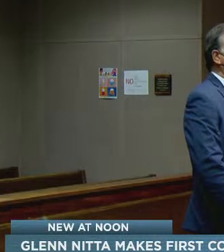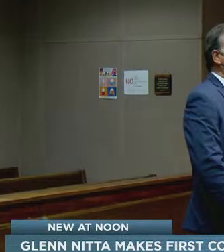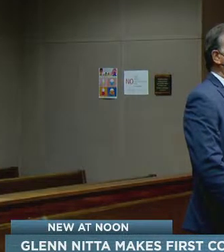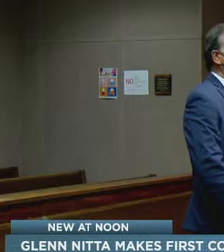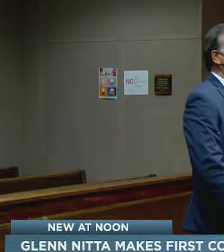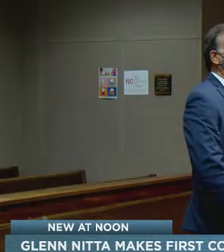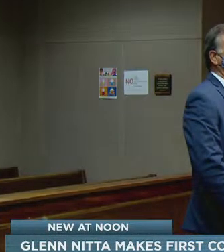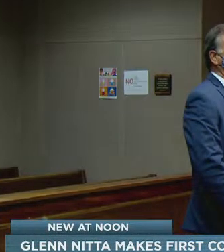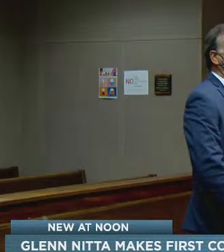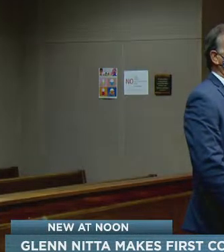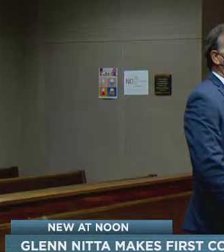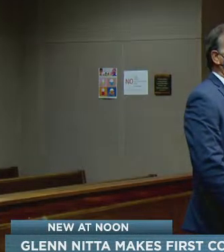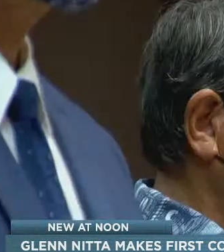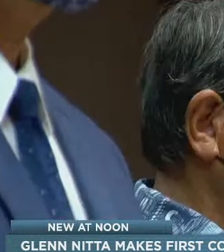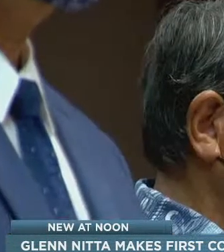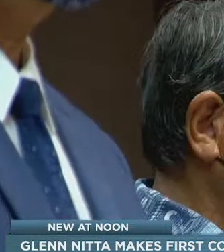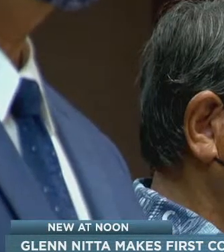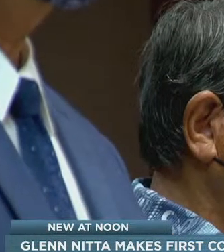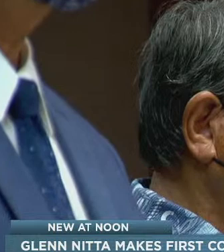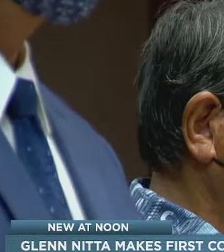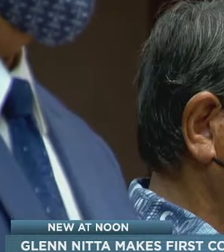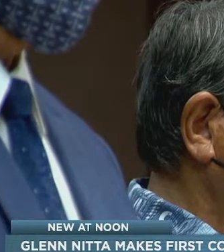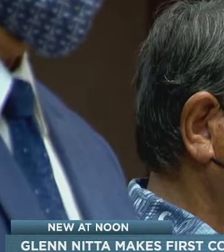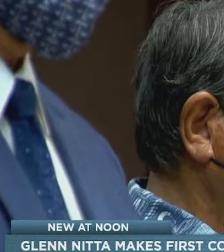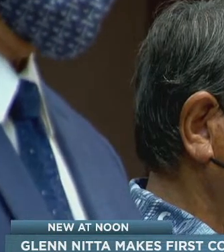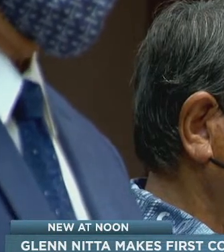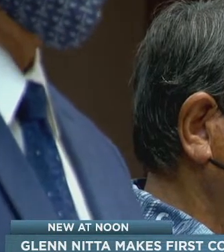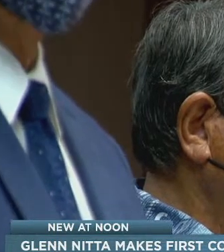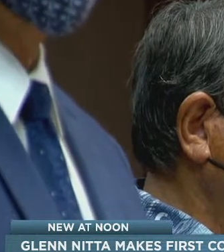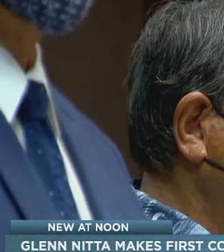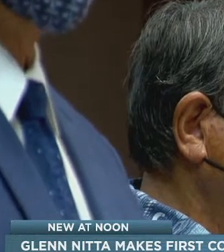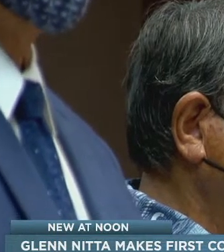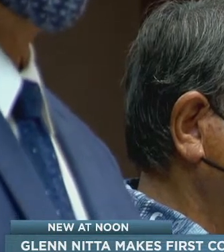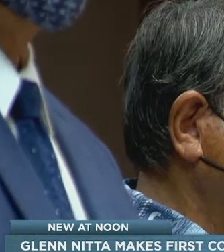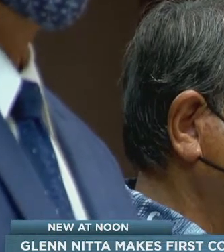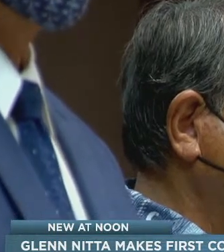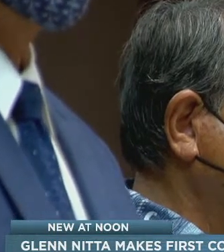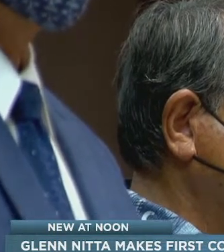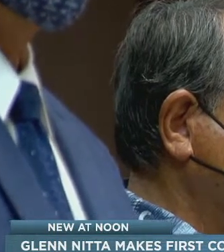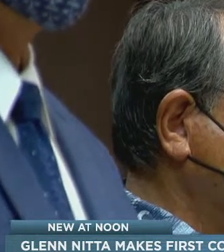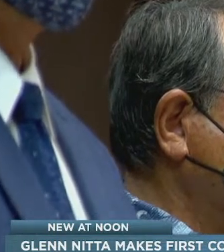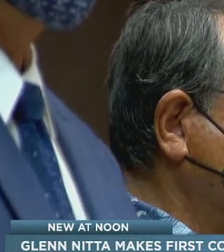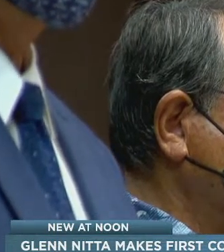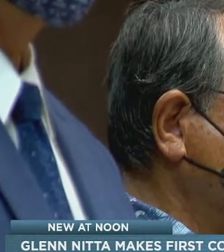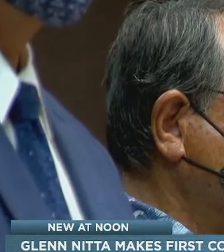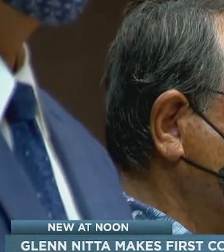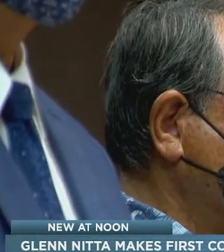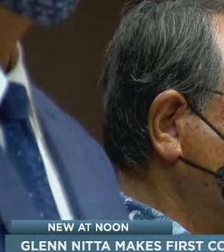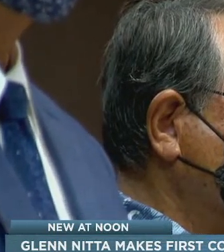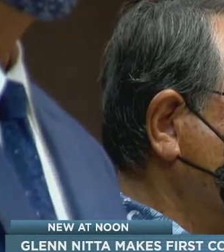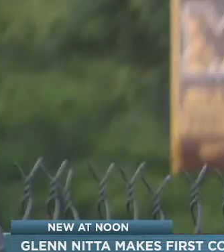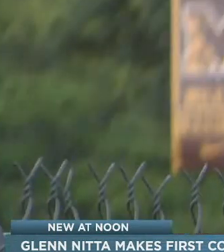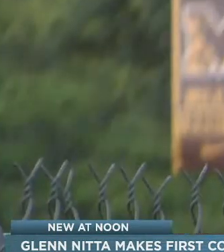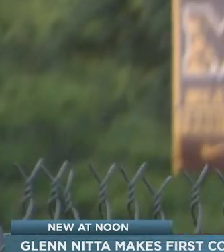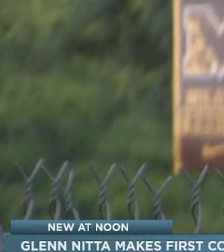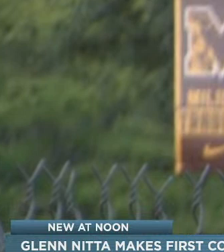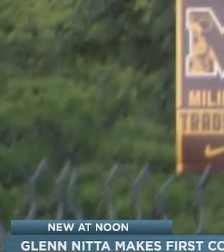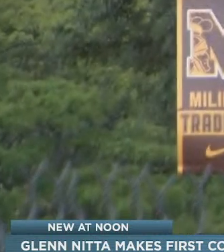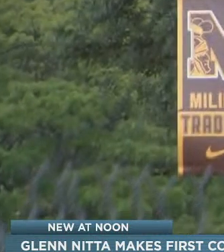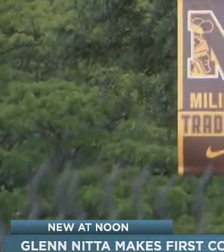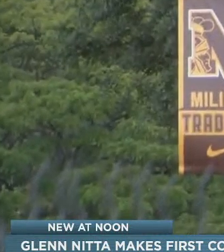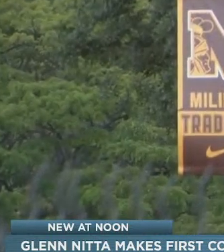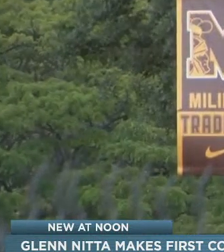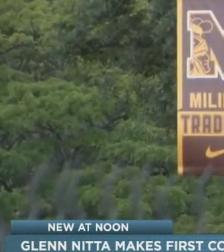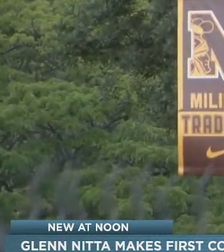than $400,000 from the school's booster club pleaded not guilty to theft charges in court today. Glenn Nita was